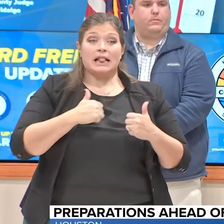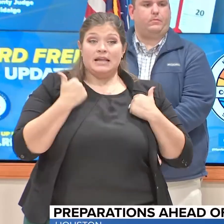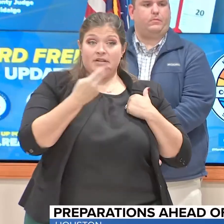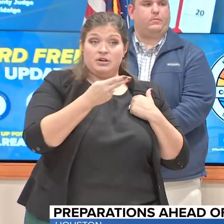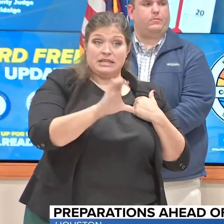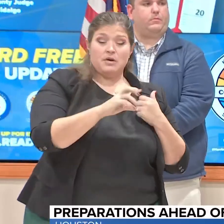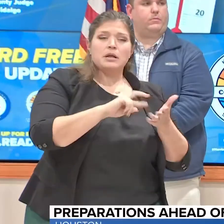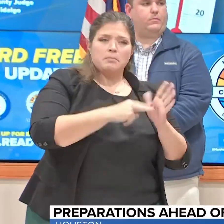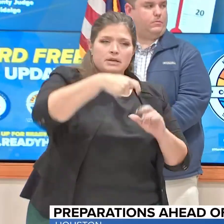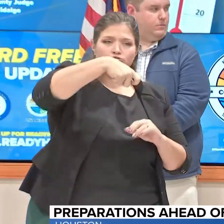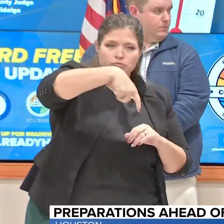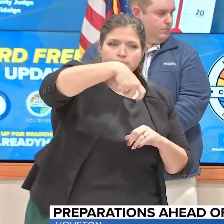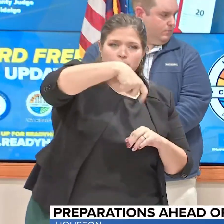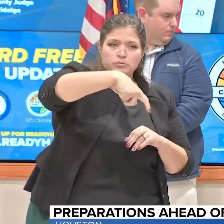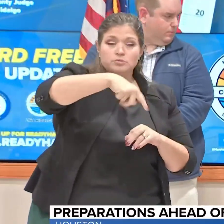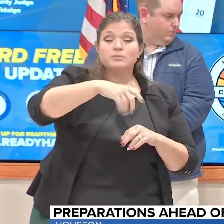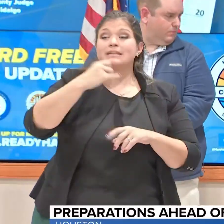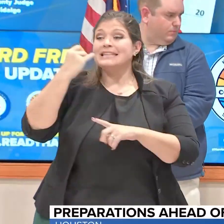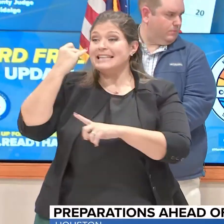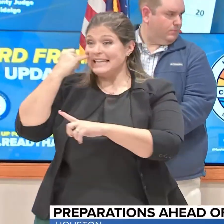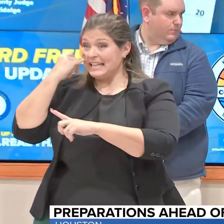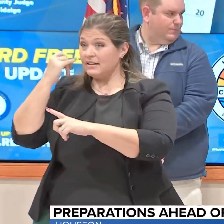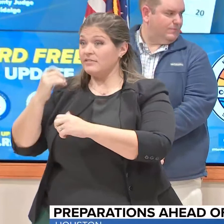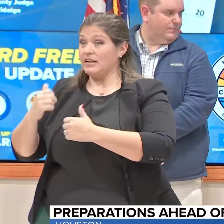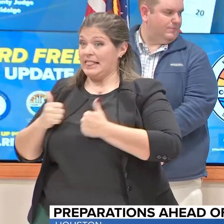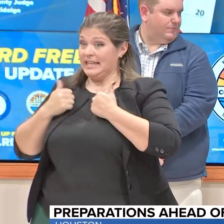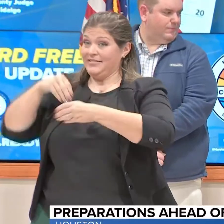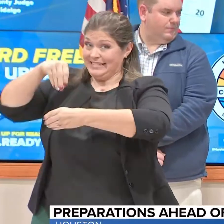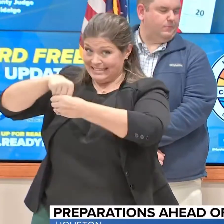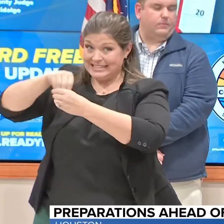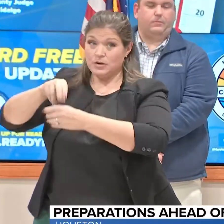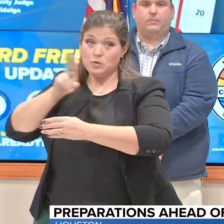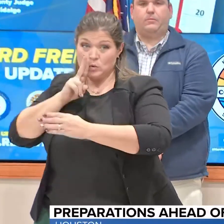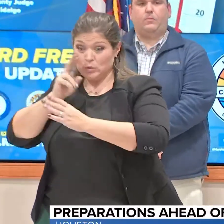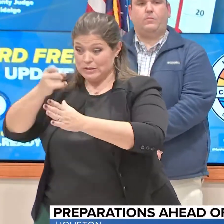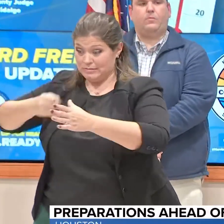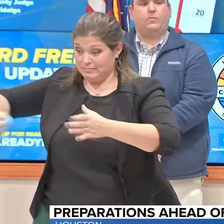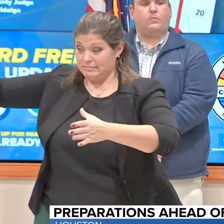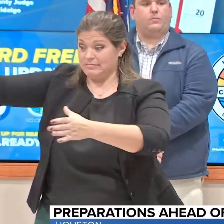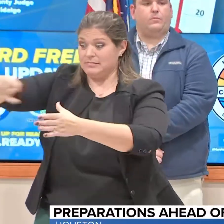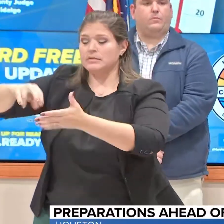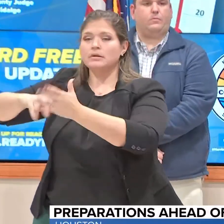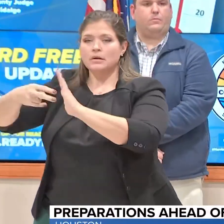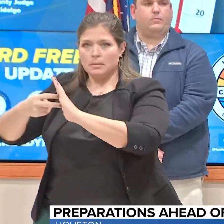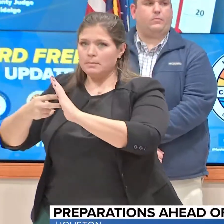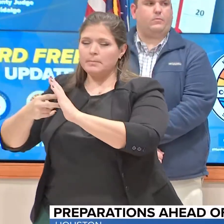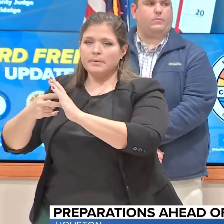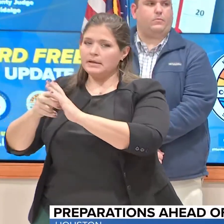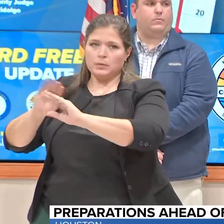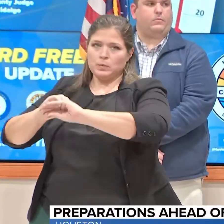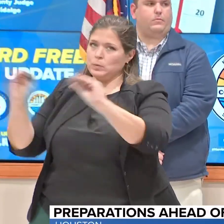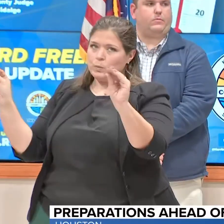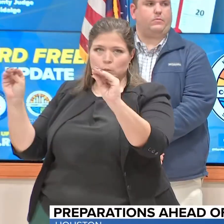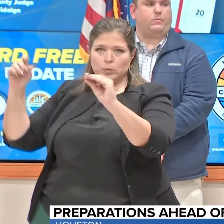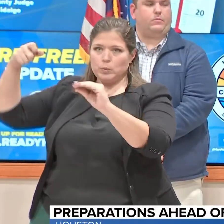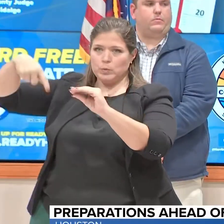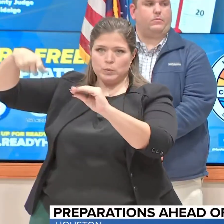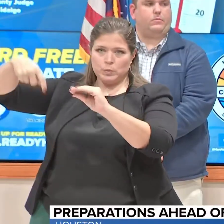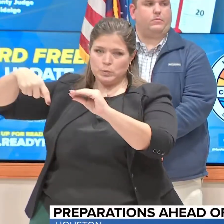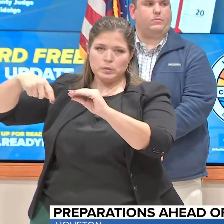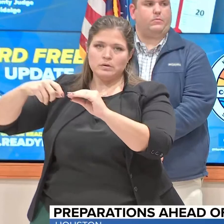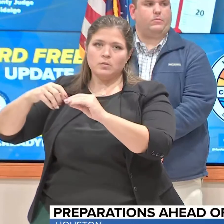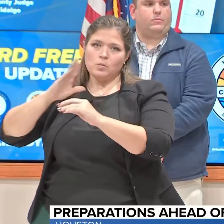Houston system, you know, follow the mayor's advice because we don't want to lose that water pressure, and then we end up in a boil water notice